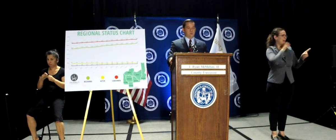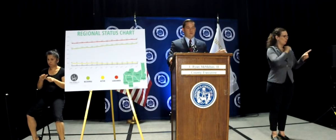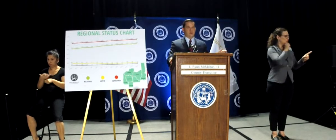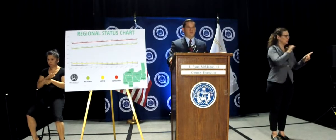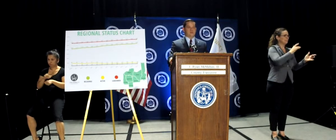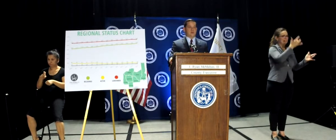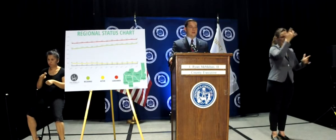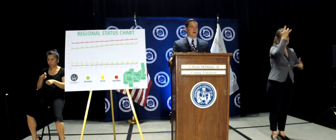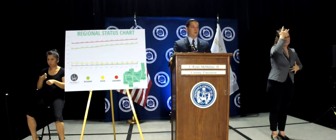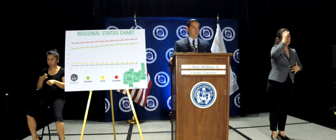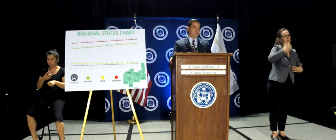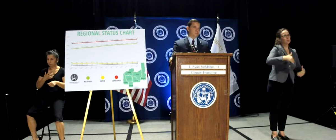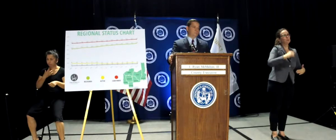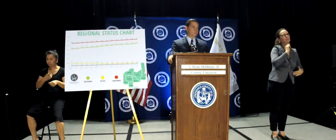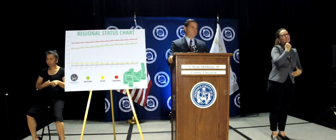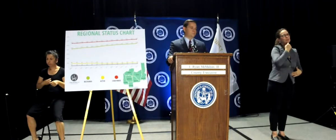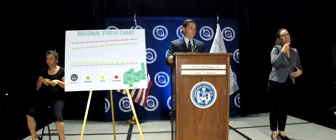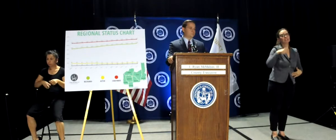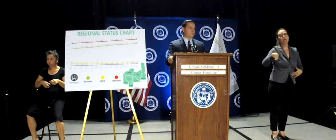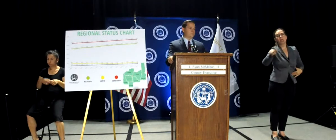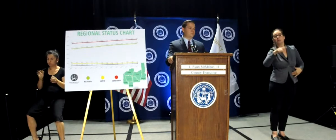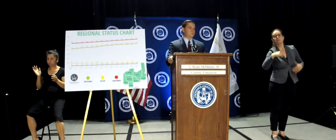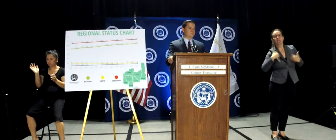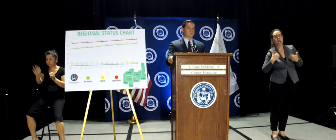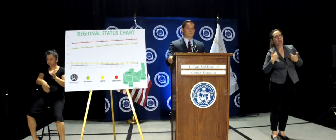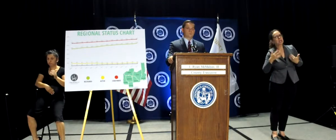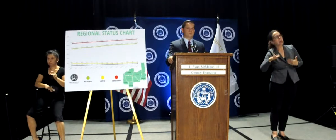now. And we've done a nice job now.